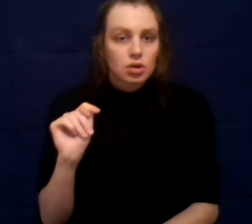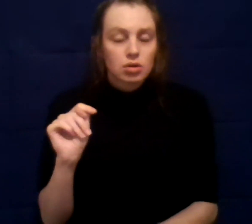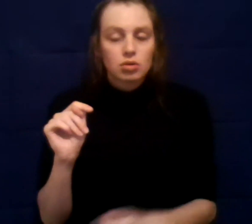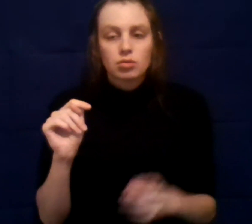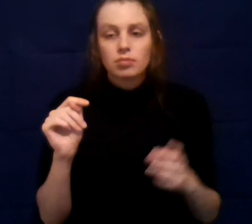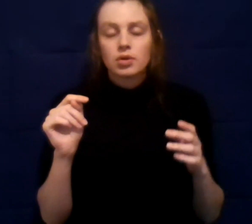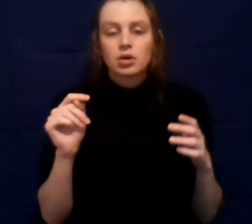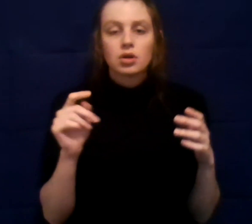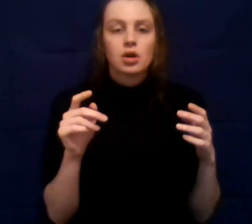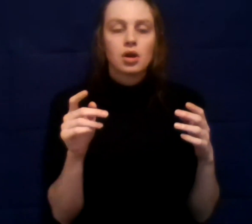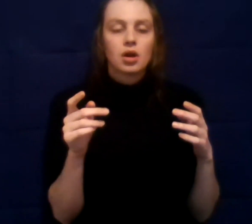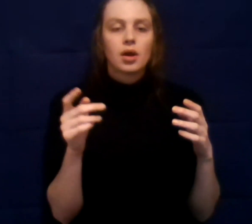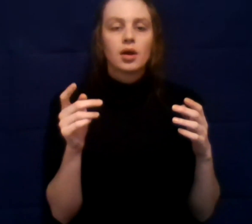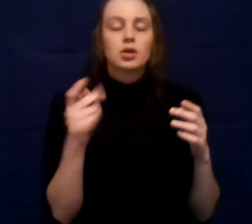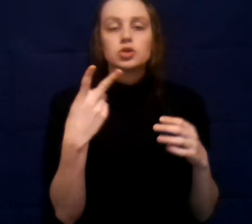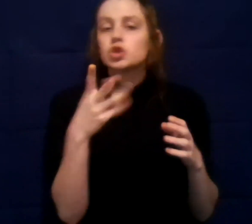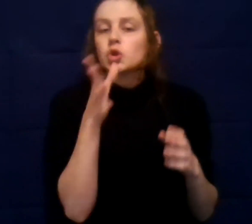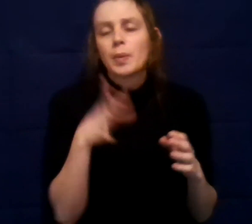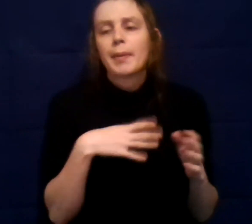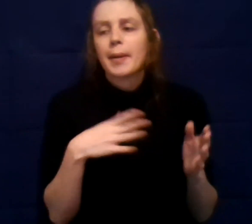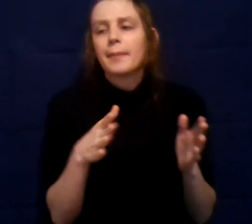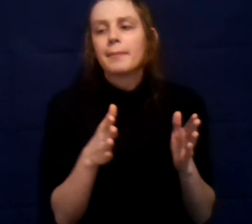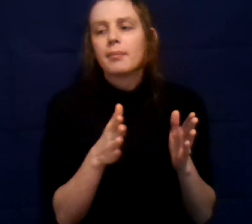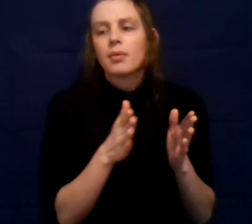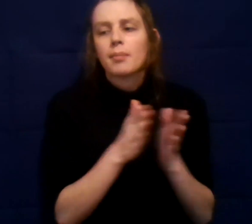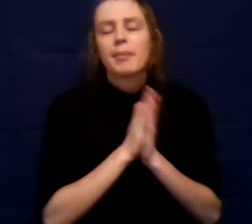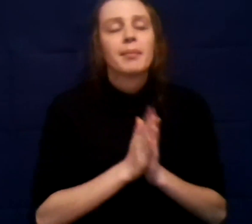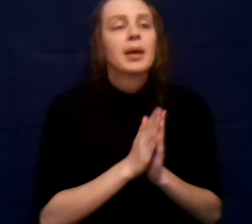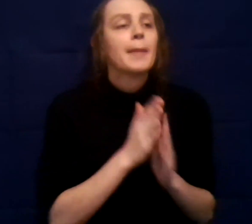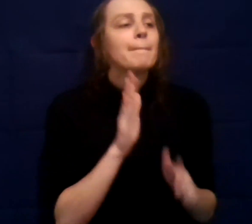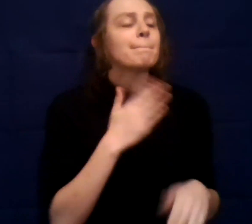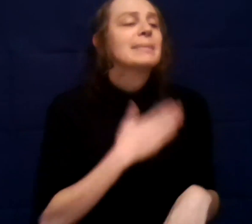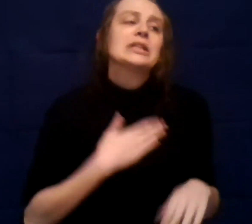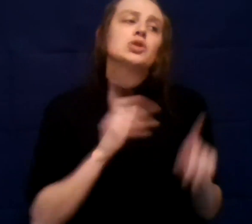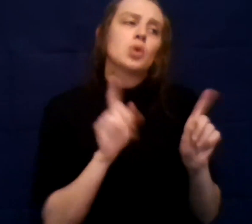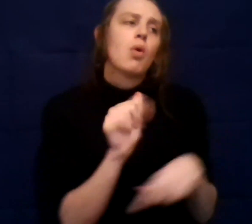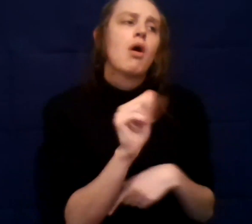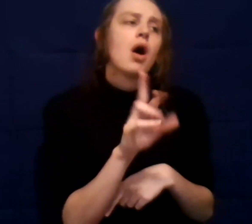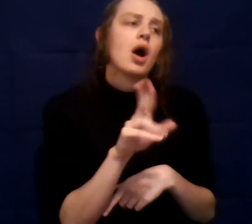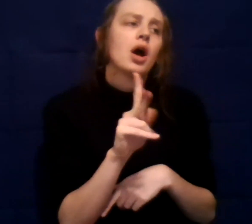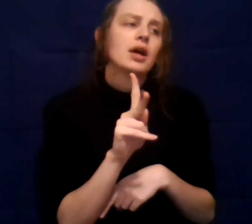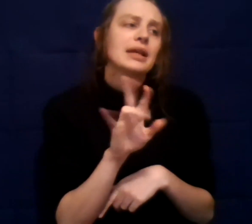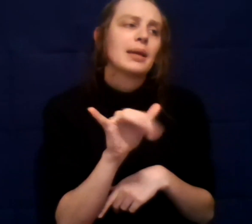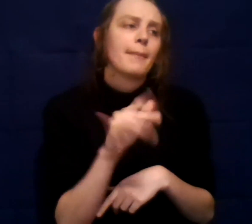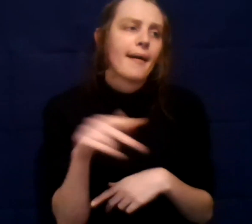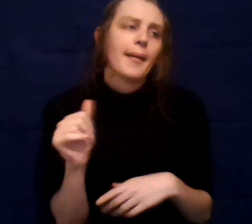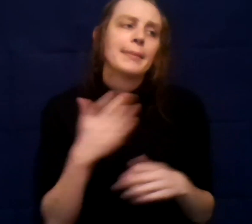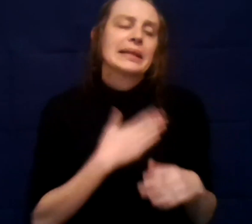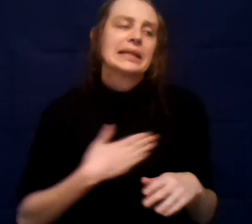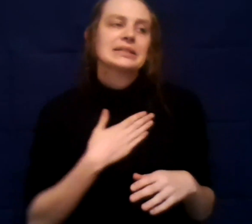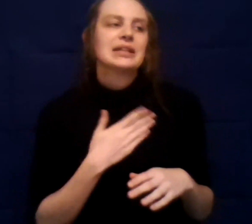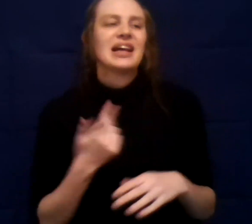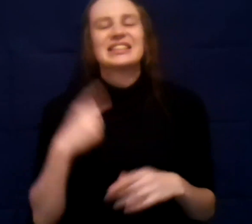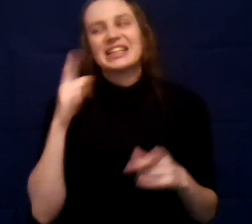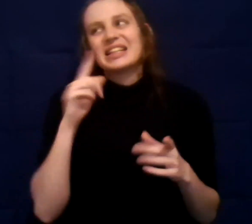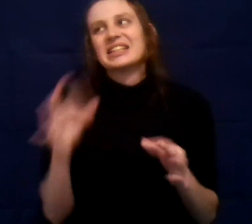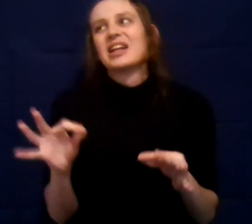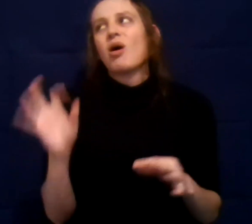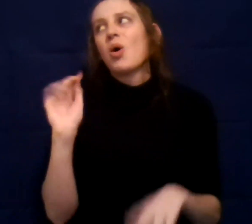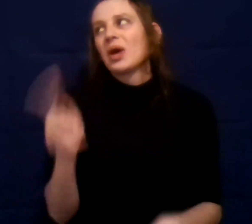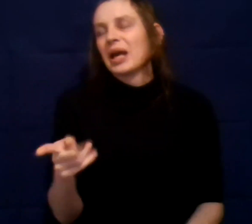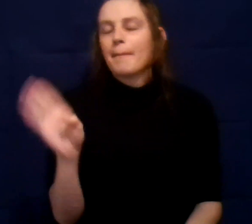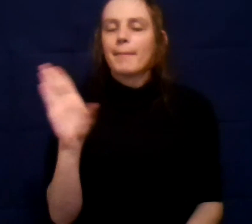begging me to go to ARKYPAA. And I was like, okay, I'll go, but I'm only going to go for one night because, I'm so busy.